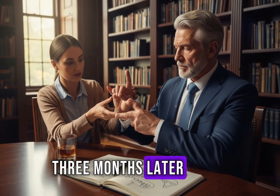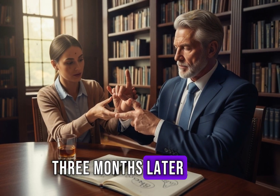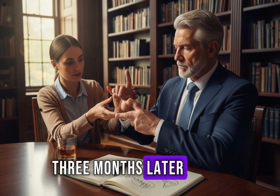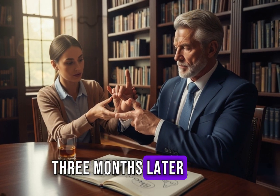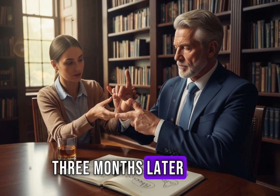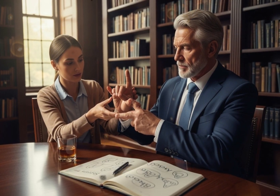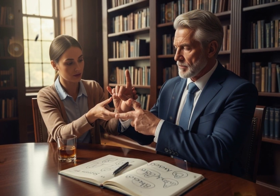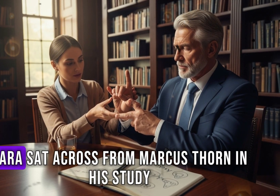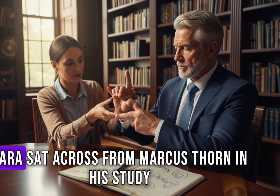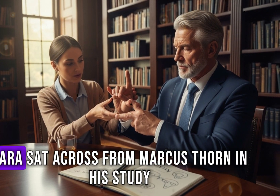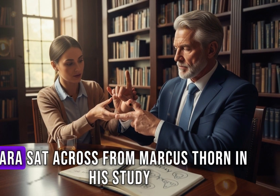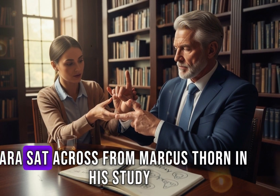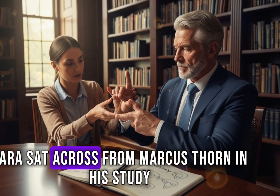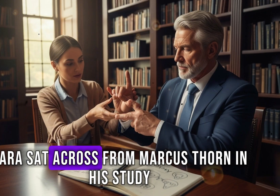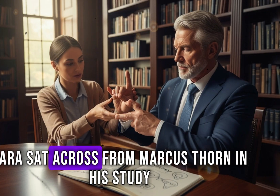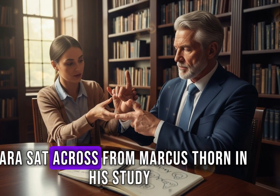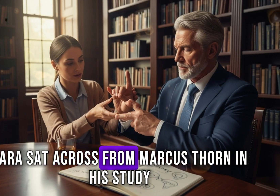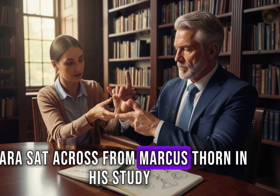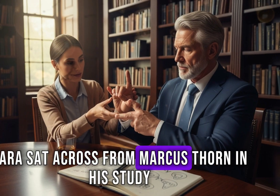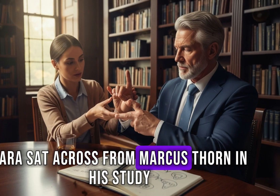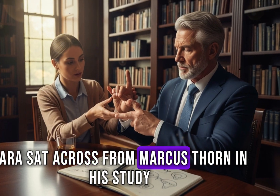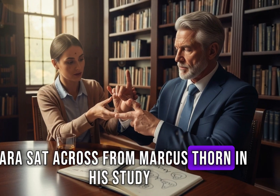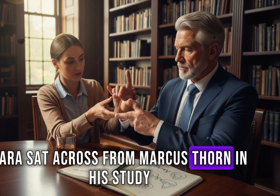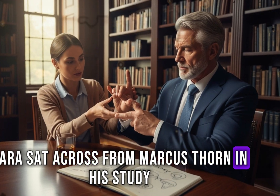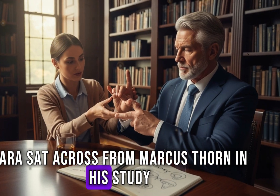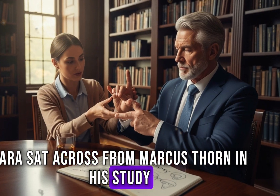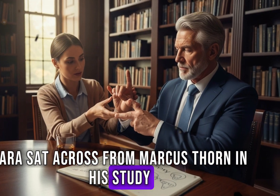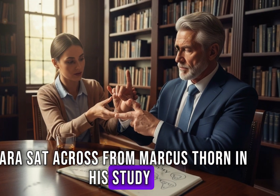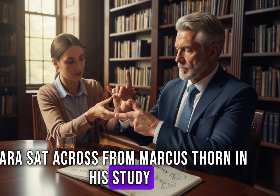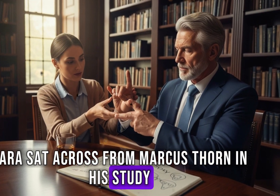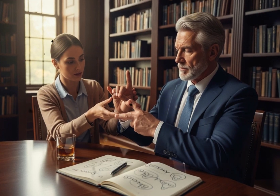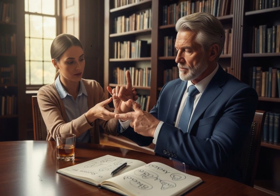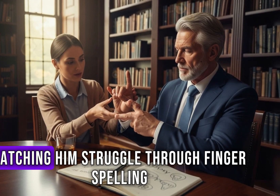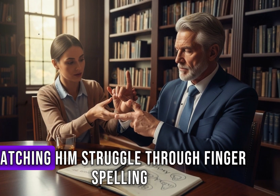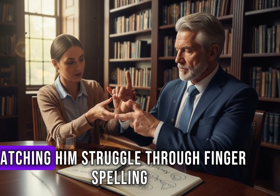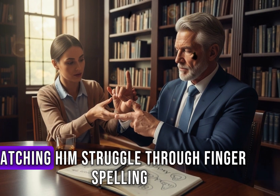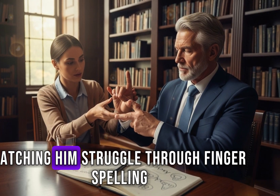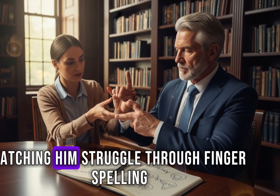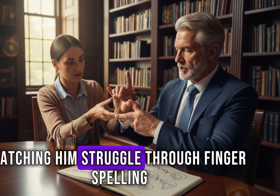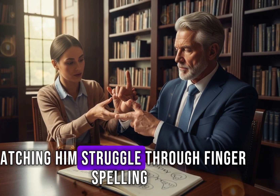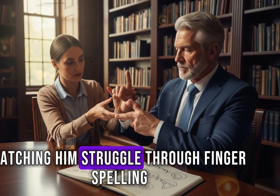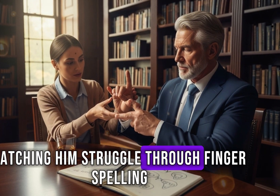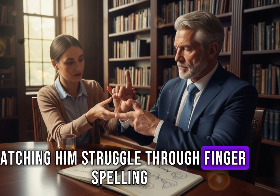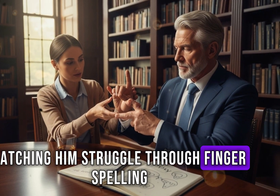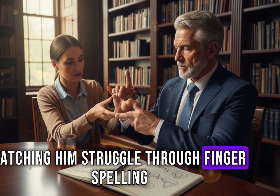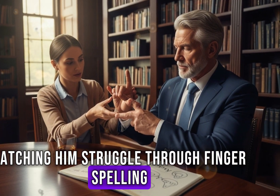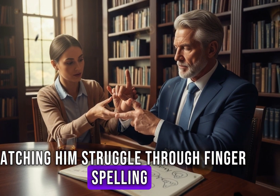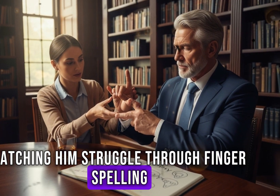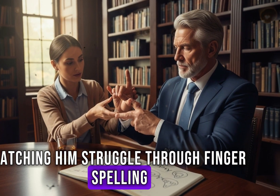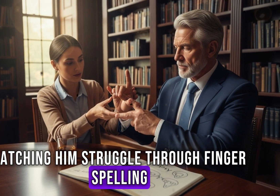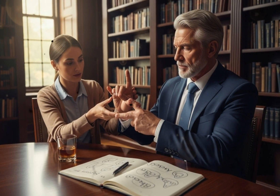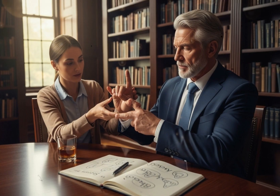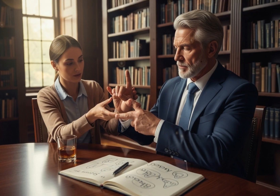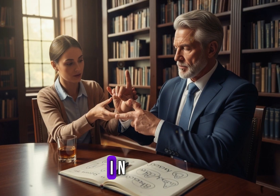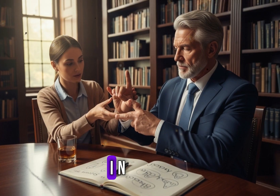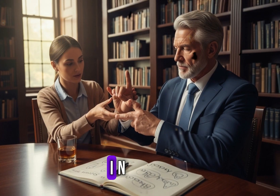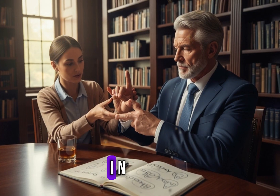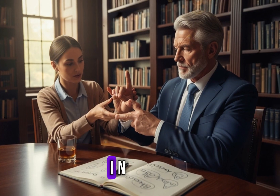later, Elara sat across from Marcus Thorne in his study, watching him struggle through fingerspelling.